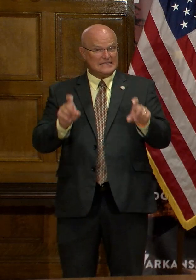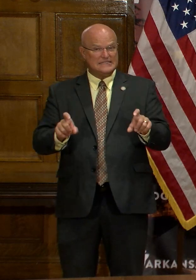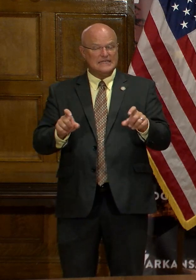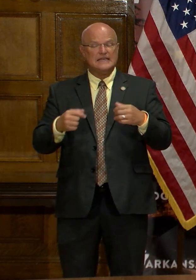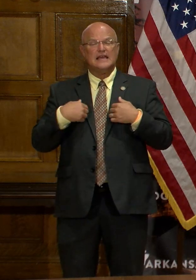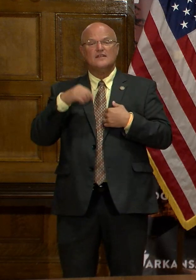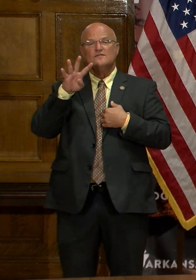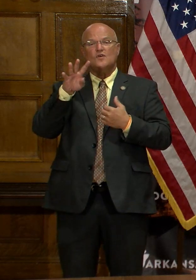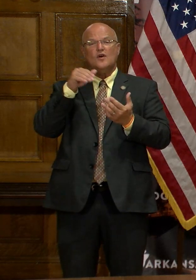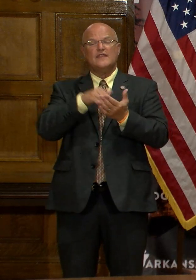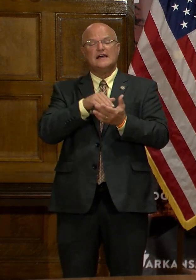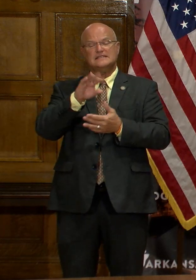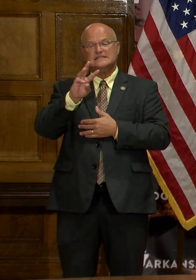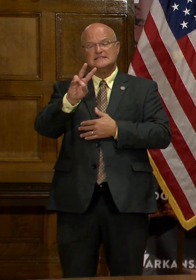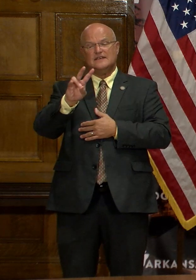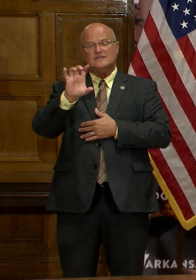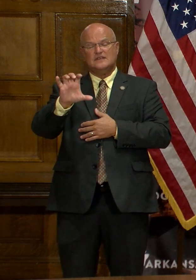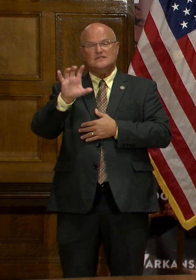tested